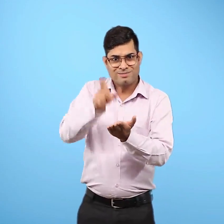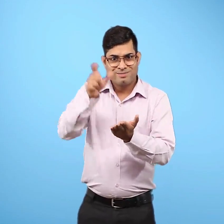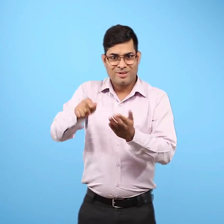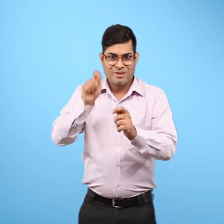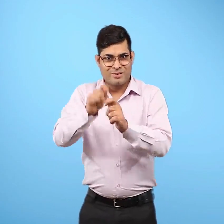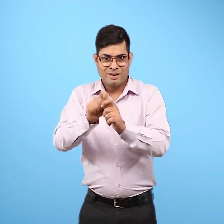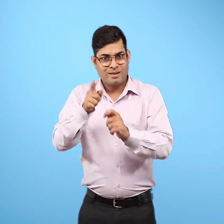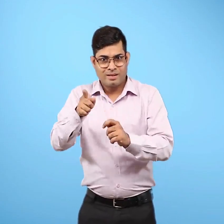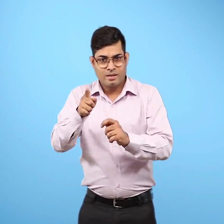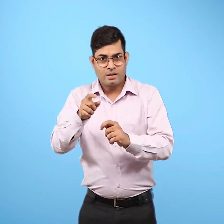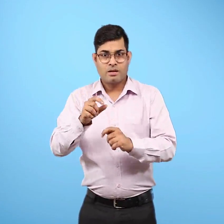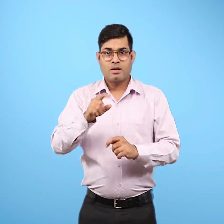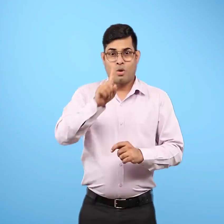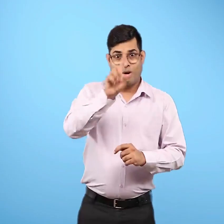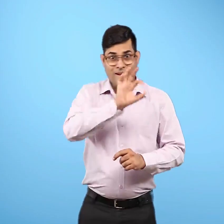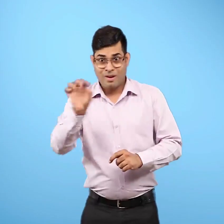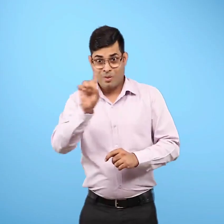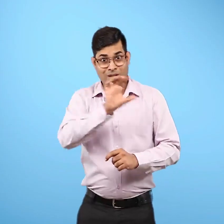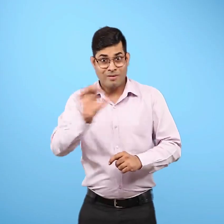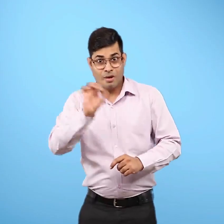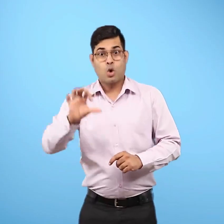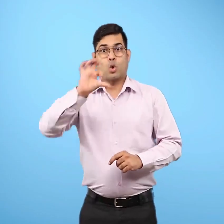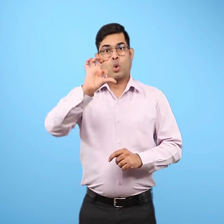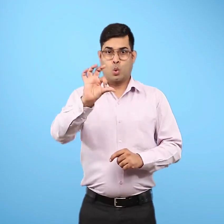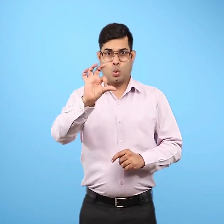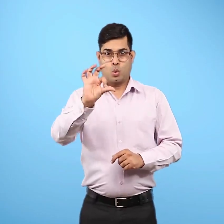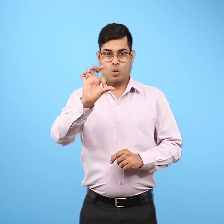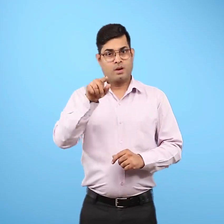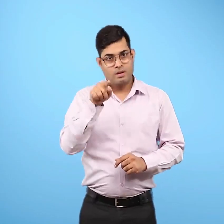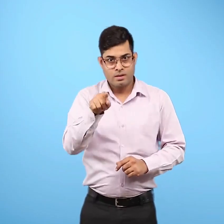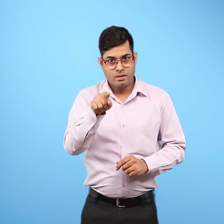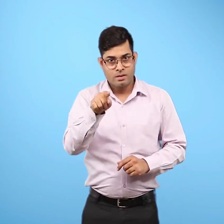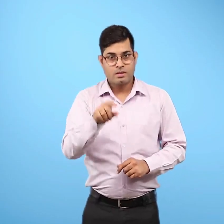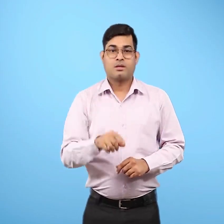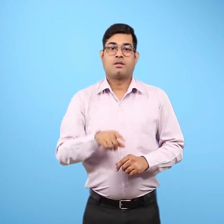Pradesh get than a worker in Orissa after working for 9 weeks?